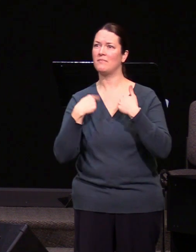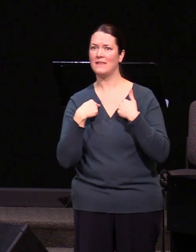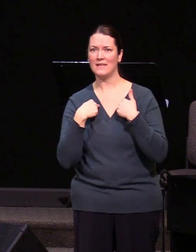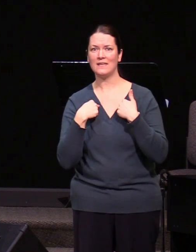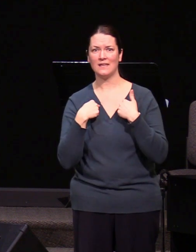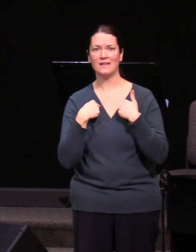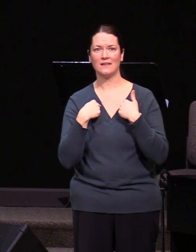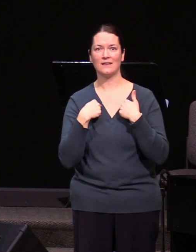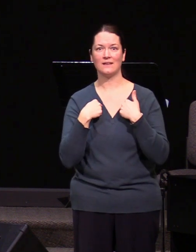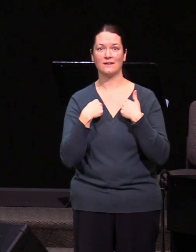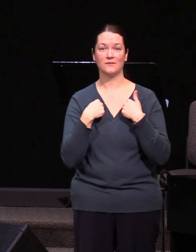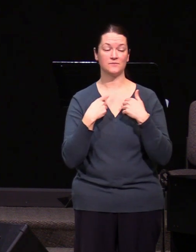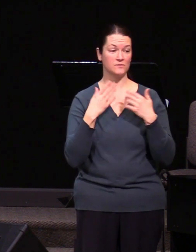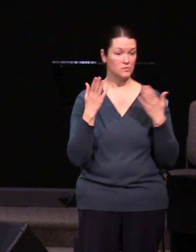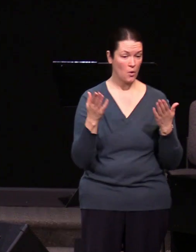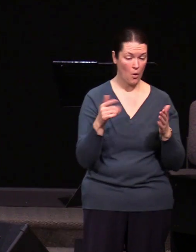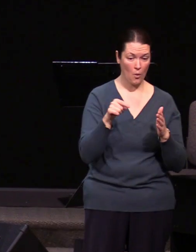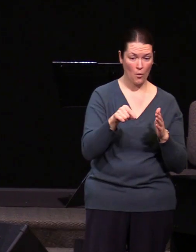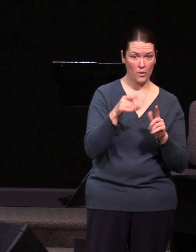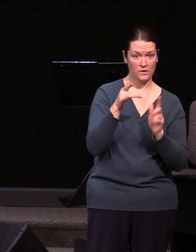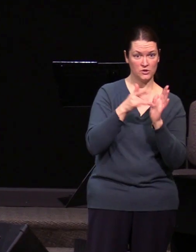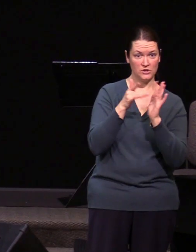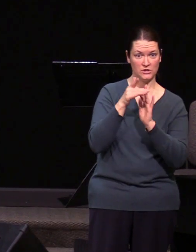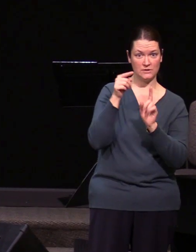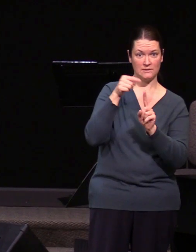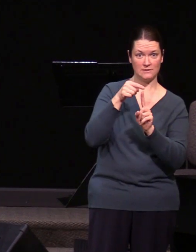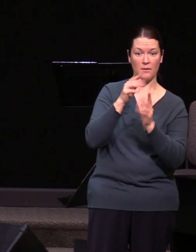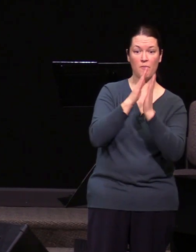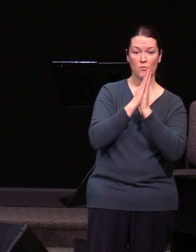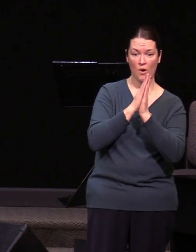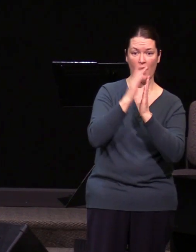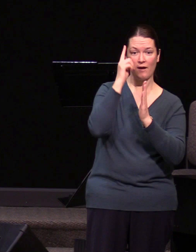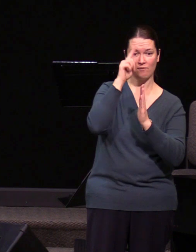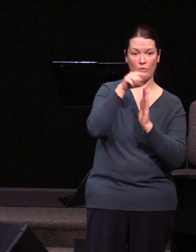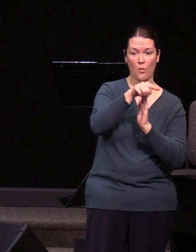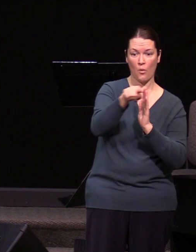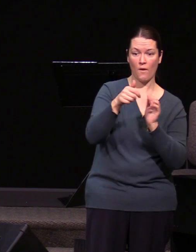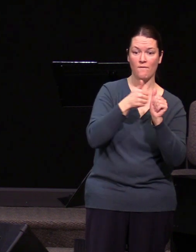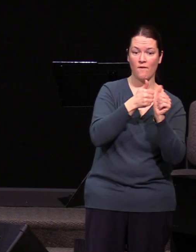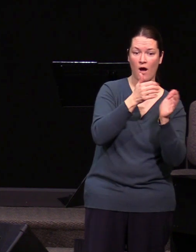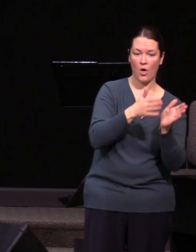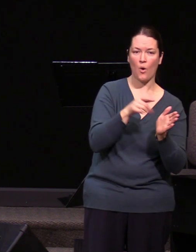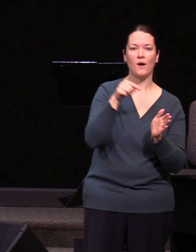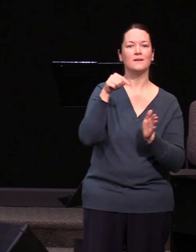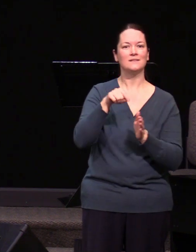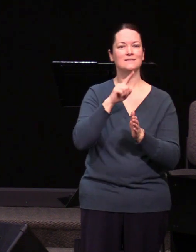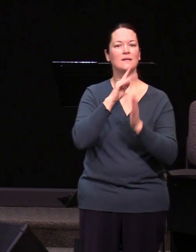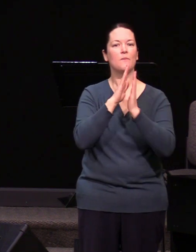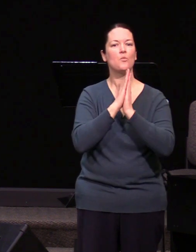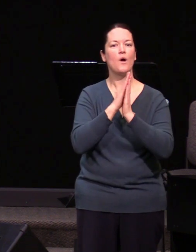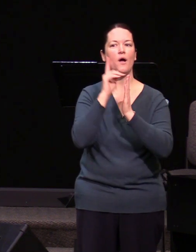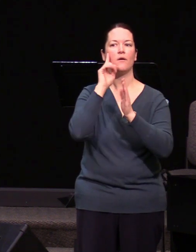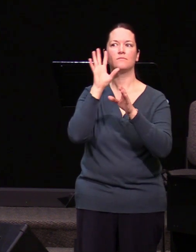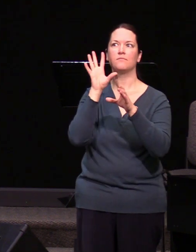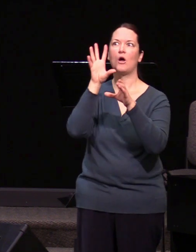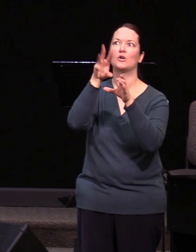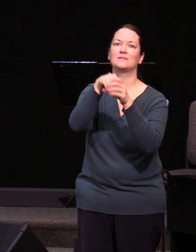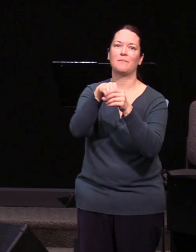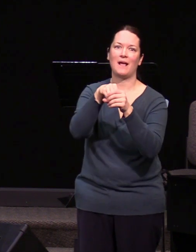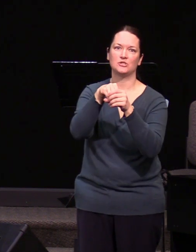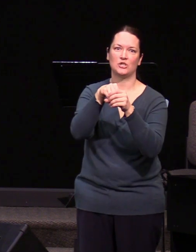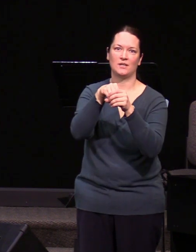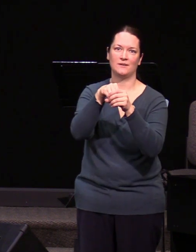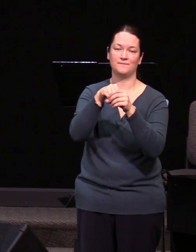So Jesus is here praying for his followers, but this is also a prayer of participation.